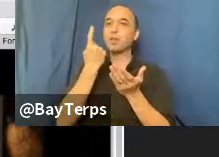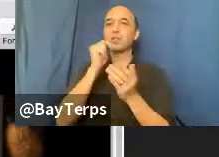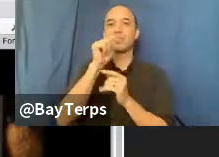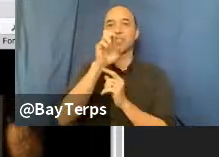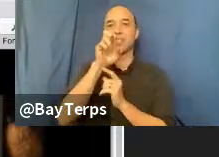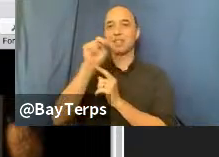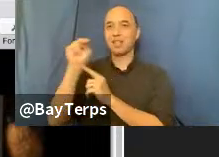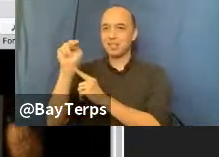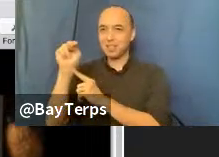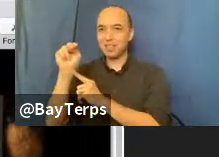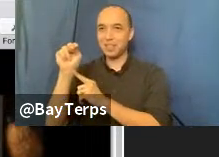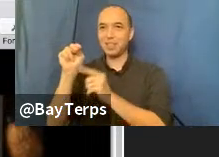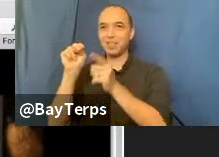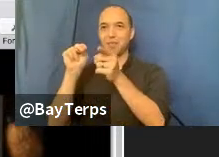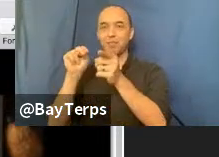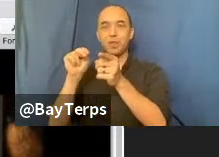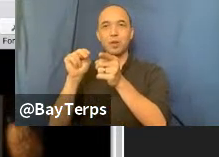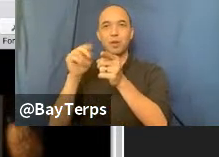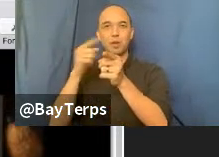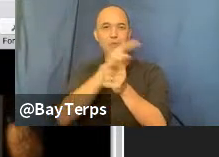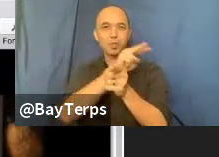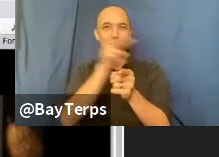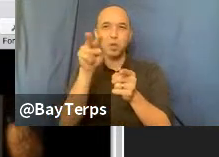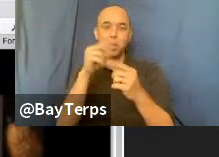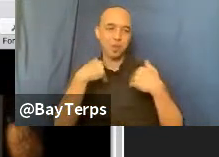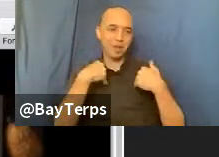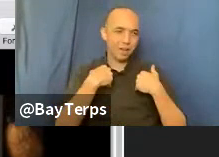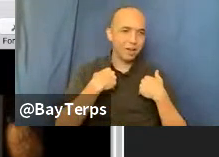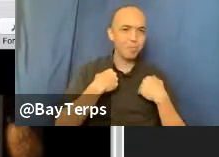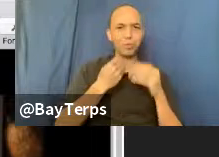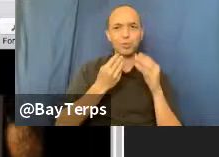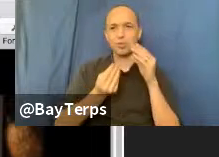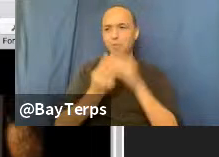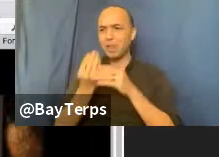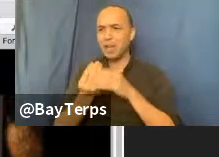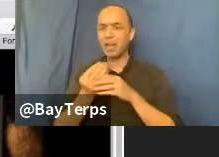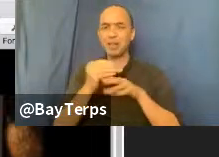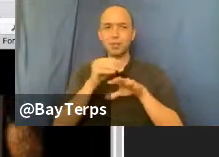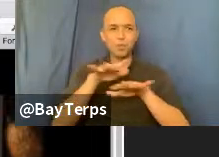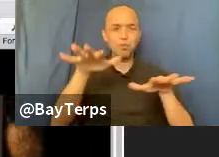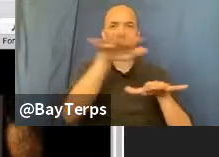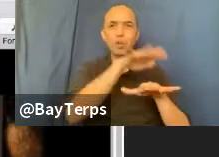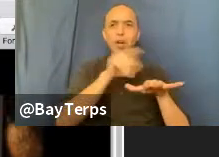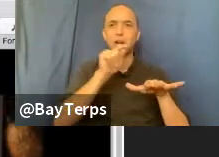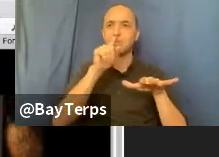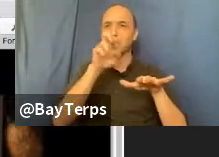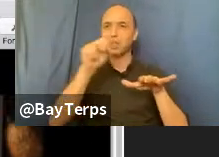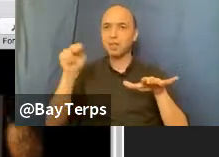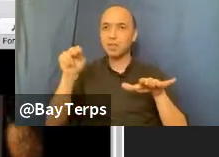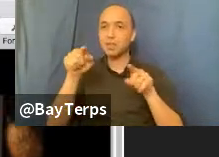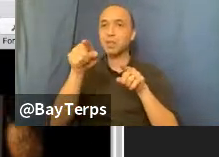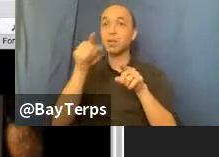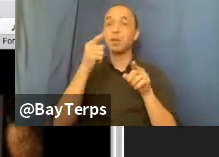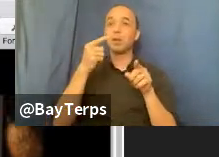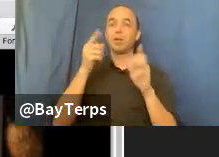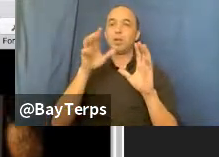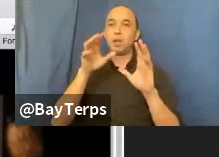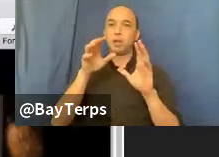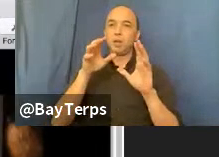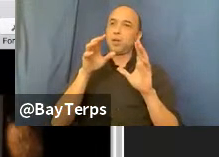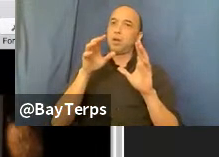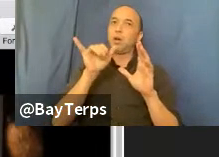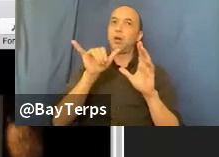got so inspired by the flora and fauna there. And here you could actually see another style of carving. The previous ones